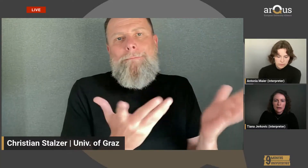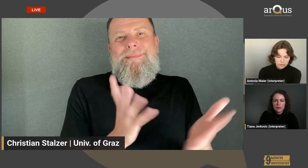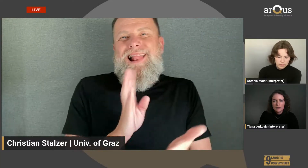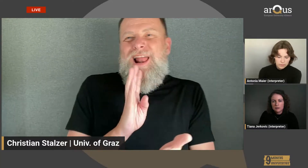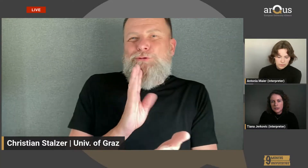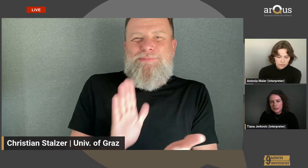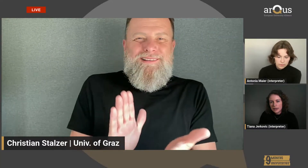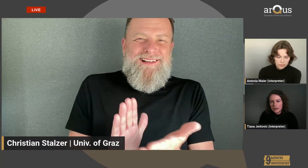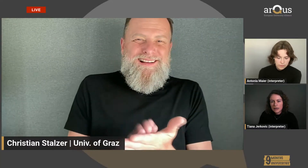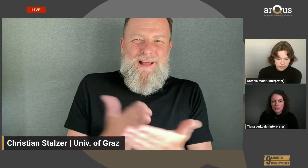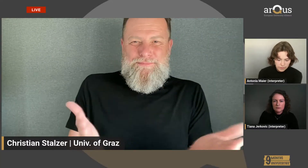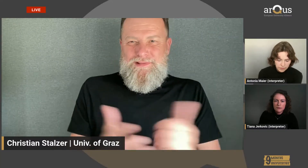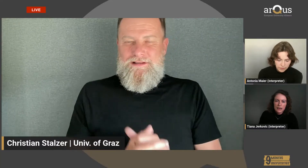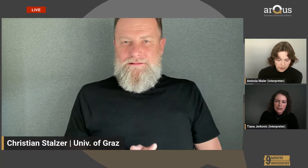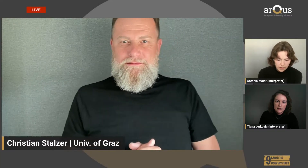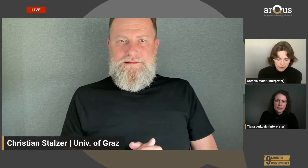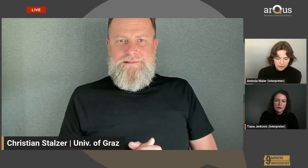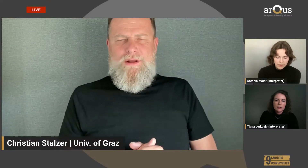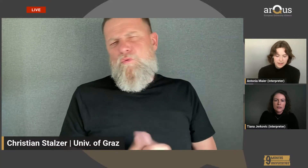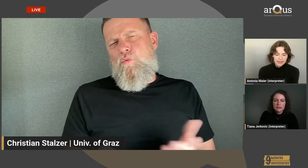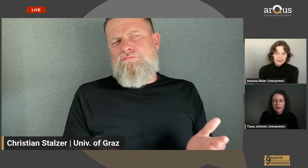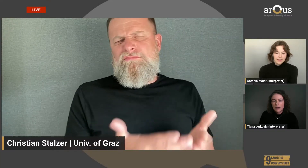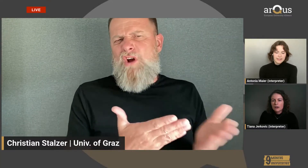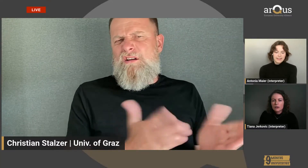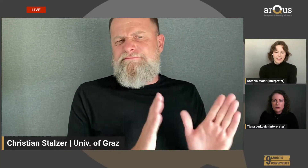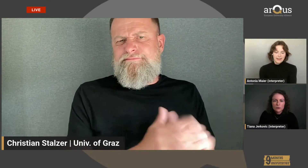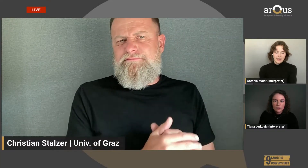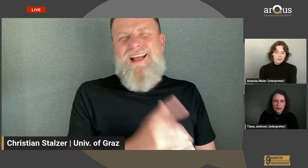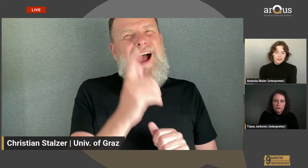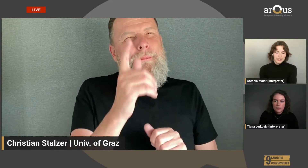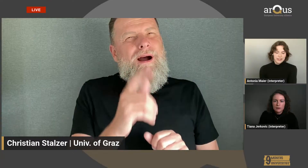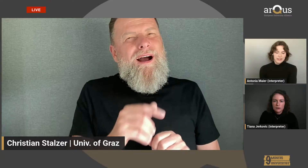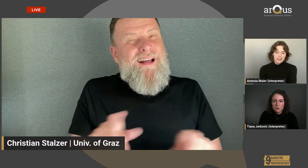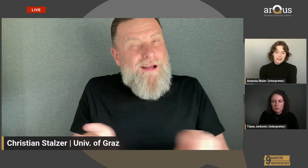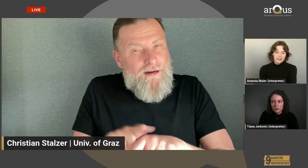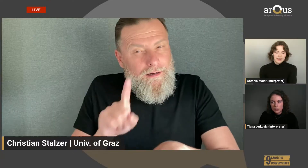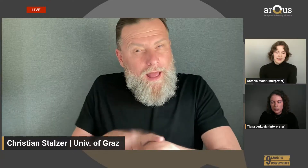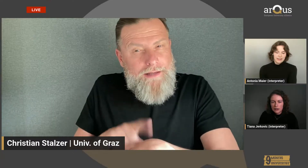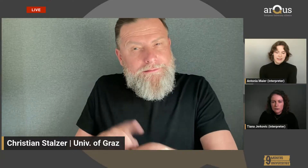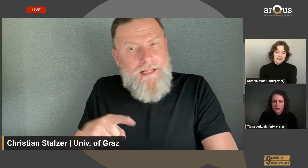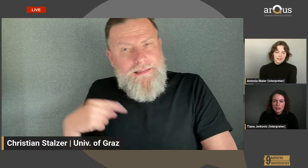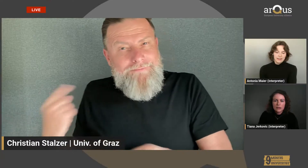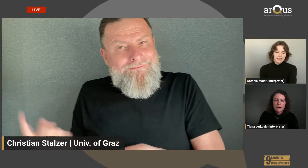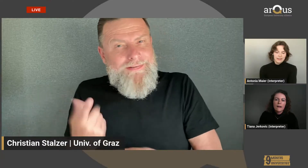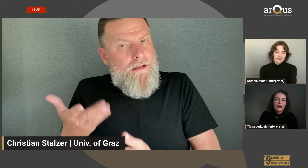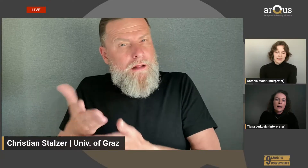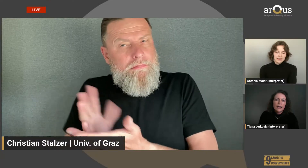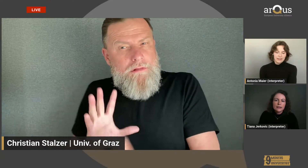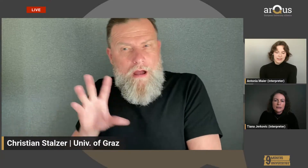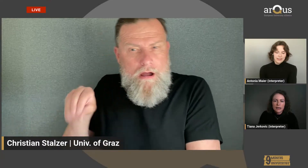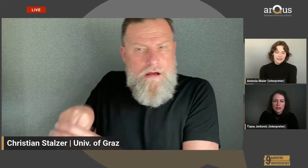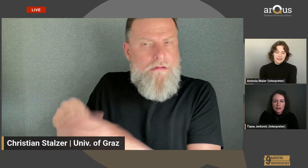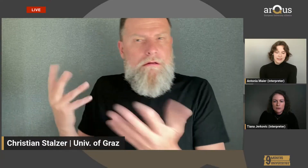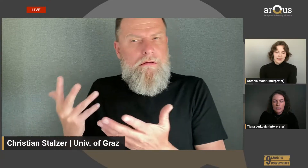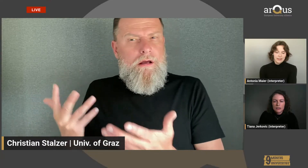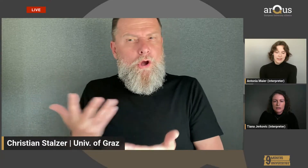need any kind of aids, or just who do not have very good spoken language, and sign language is